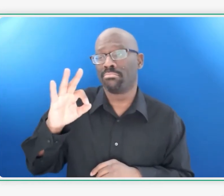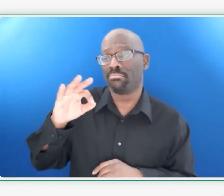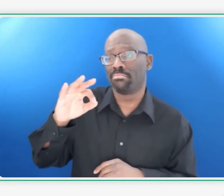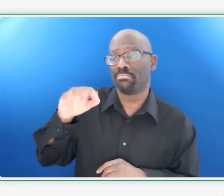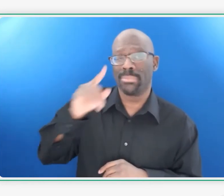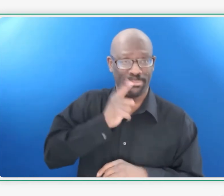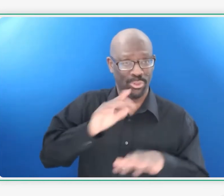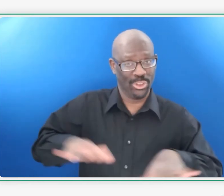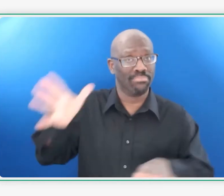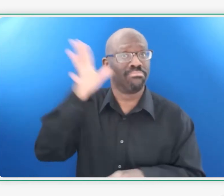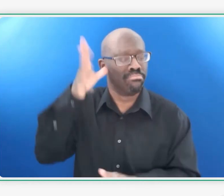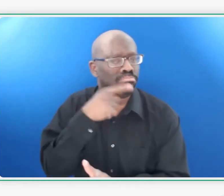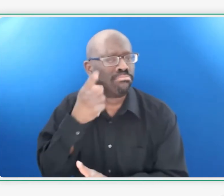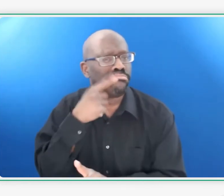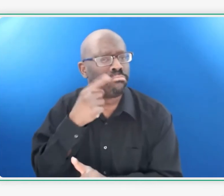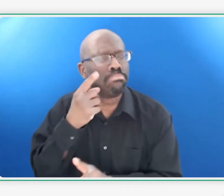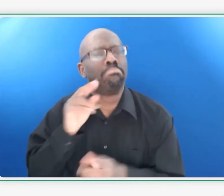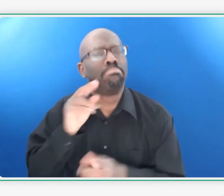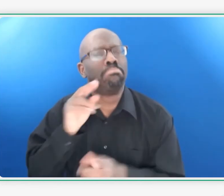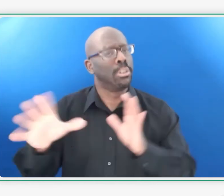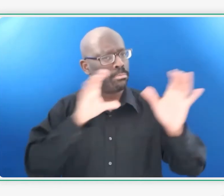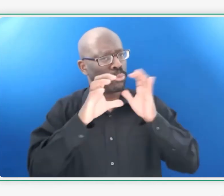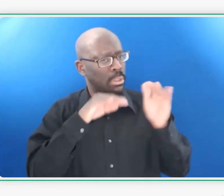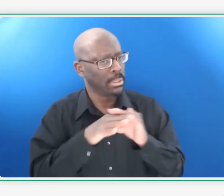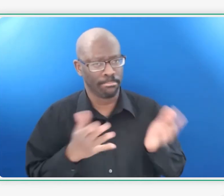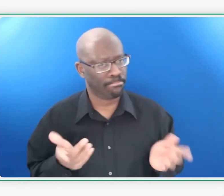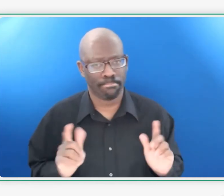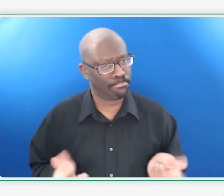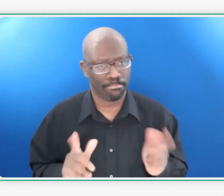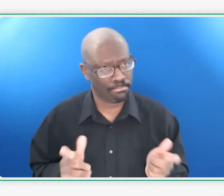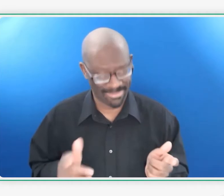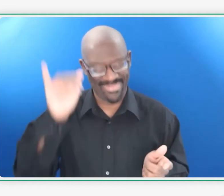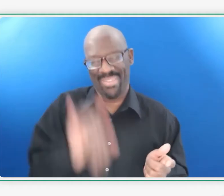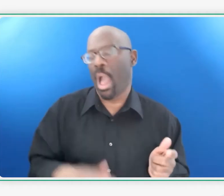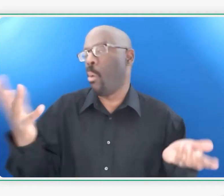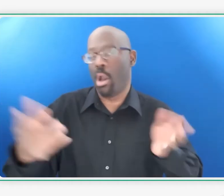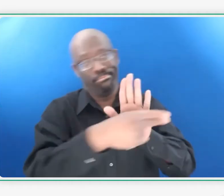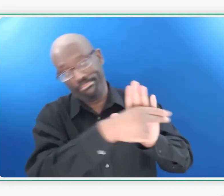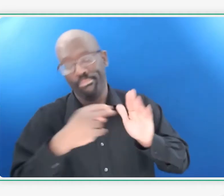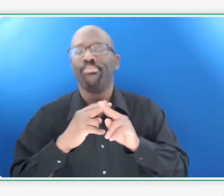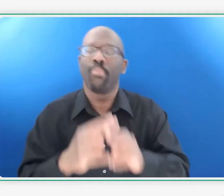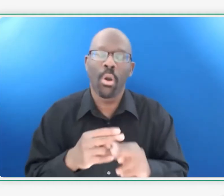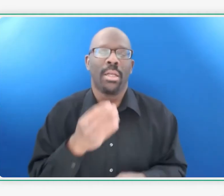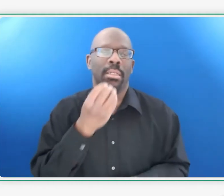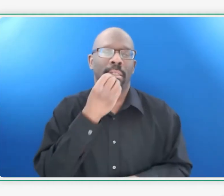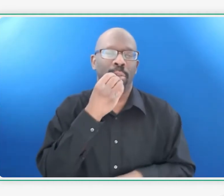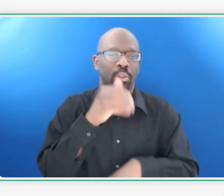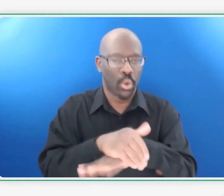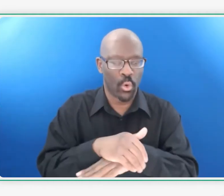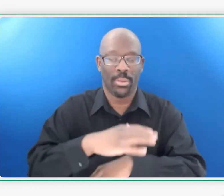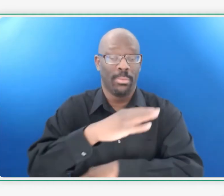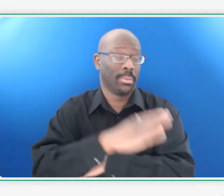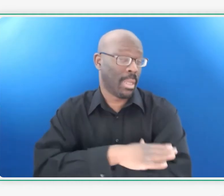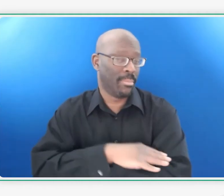It's important to remember that 90% of deaf children are born to hearing parents. So that means they don't get communication access till